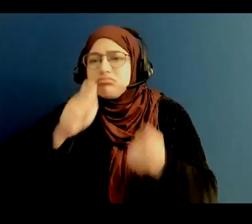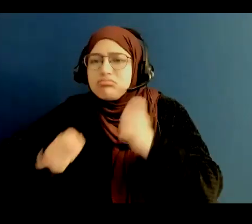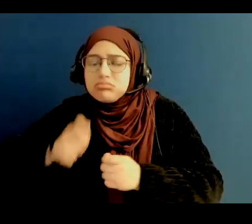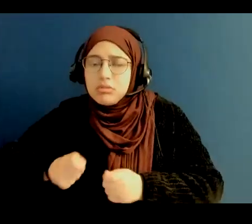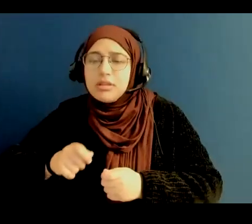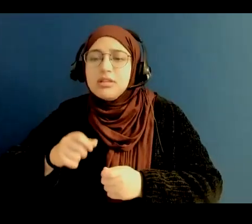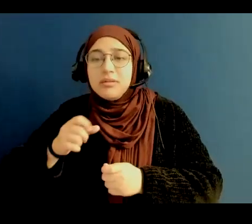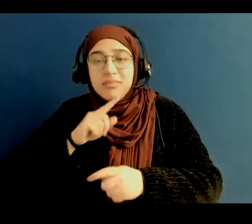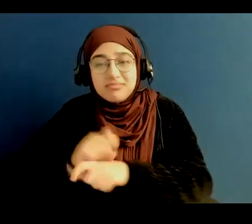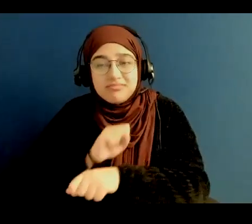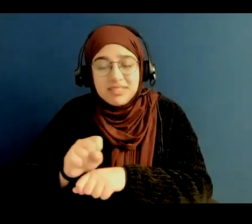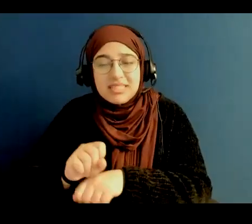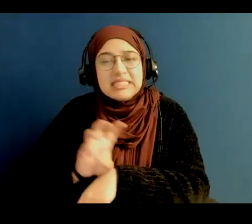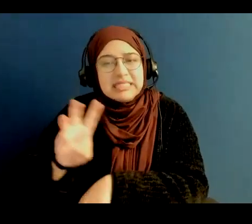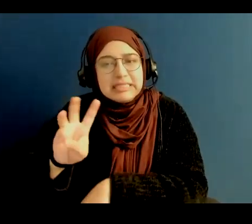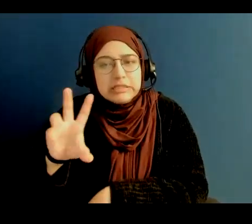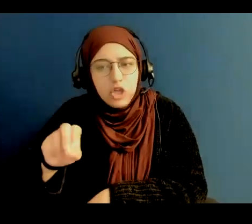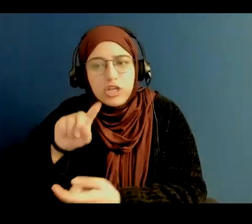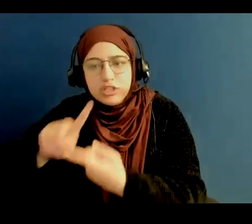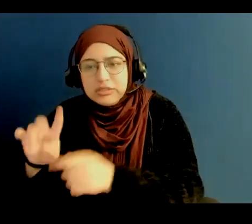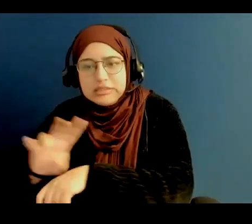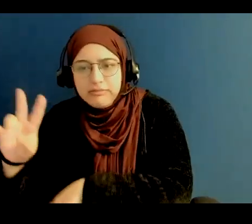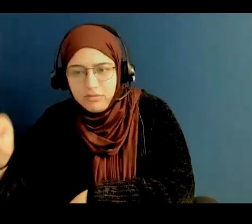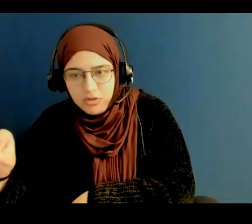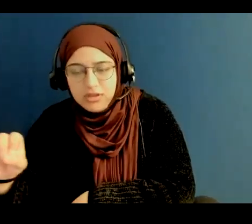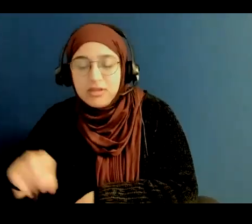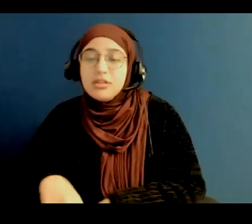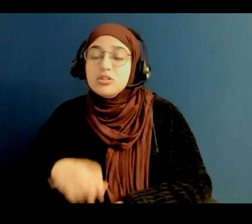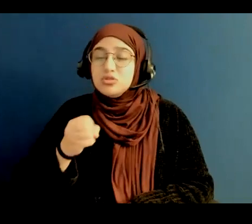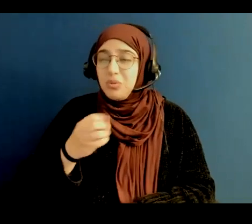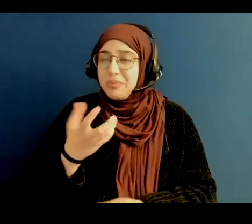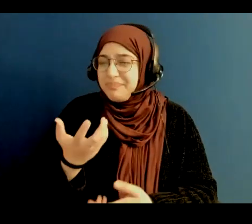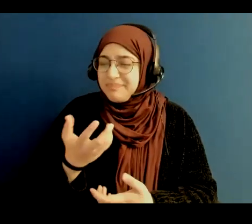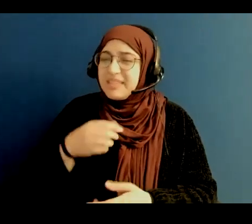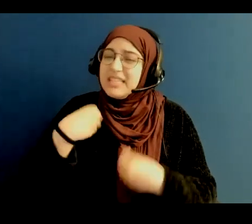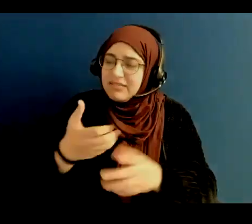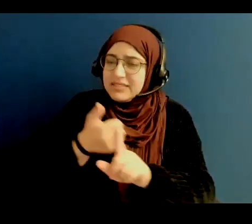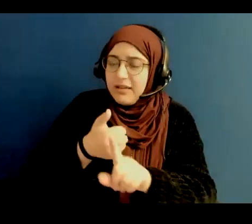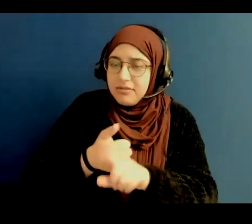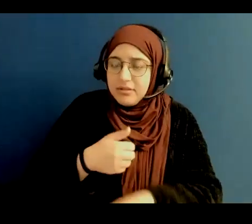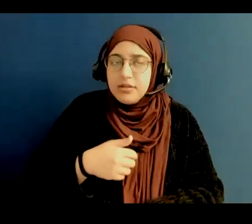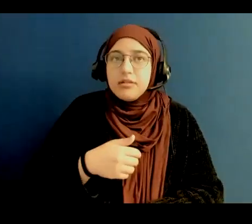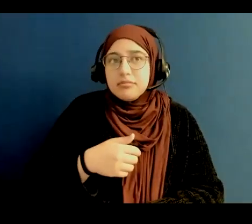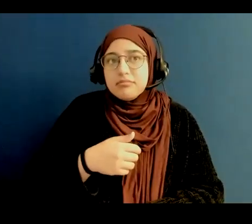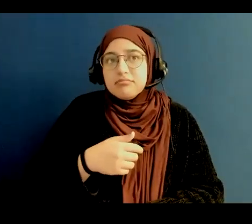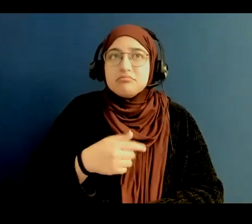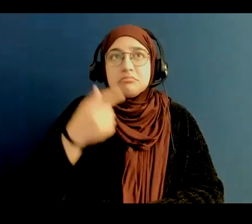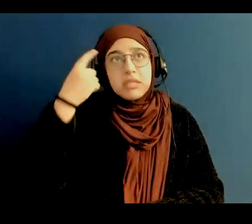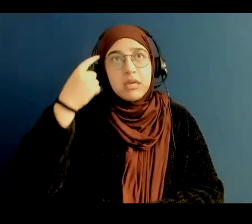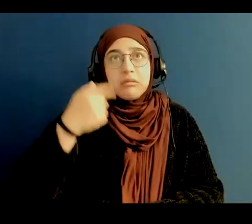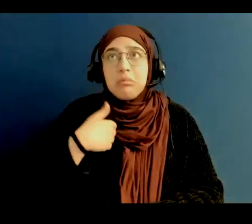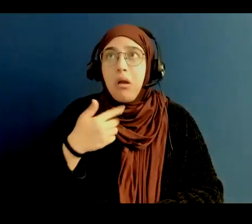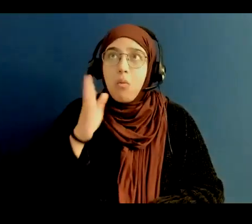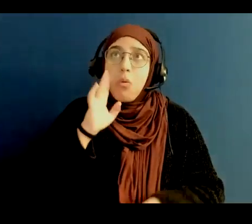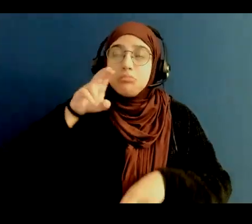after procrastinating. So rather say to yourself, I'm going to sit down at 5 o'clock, but then by the time you procrastinate and get the work done, you'll probably be